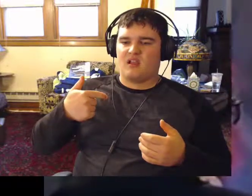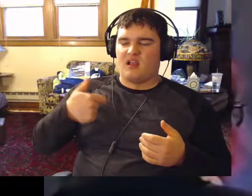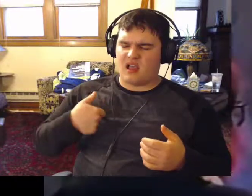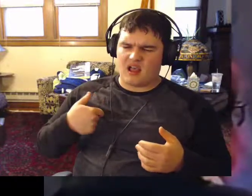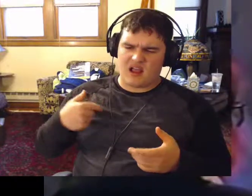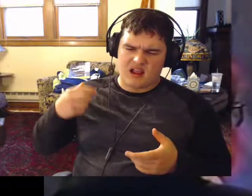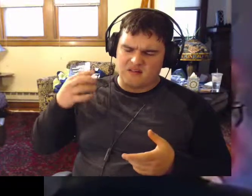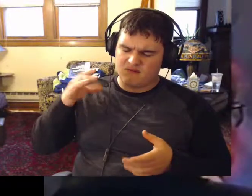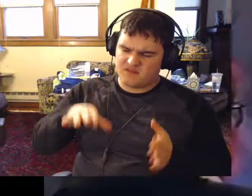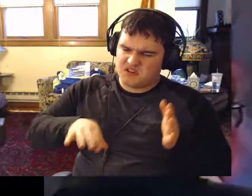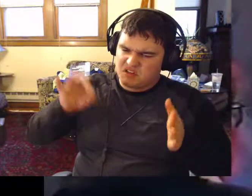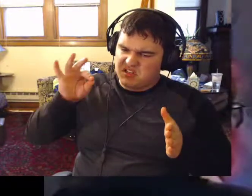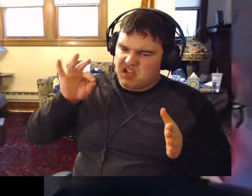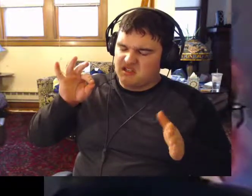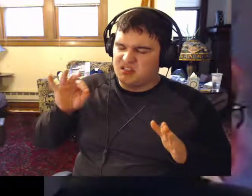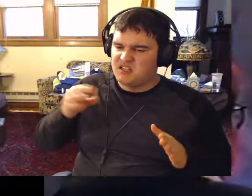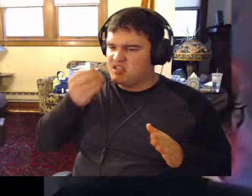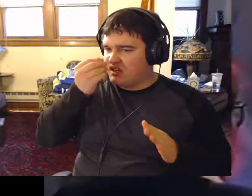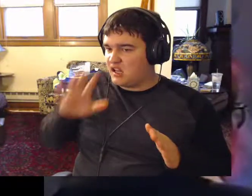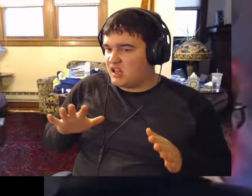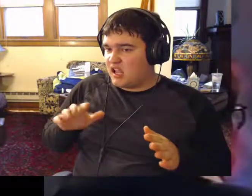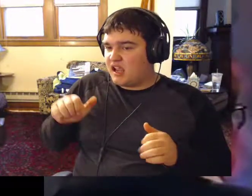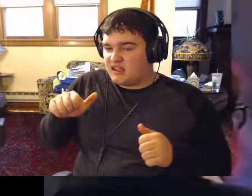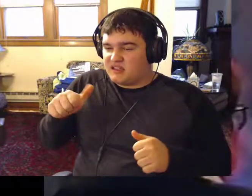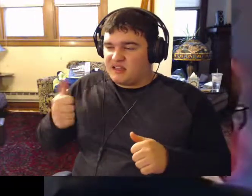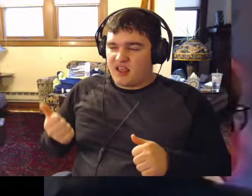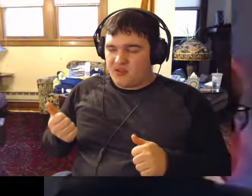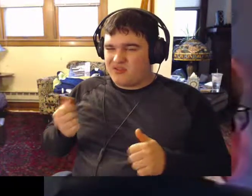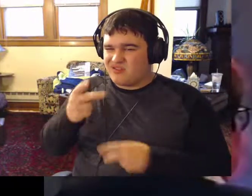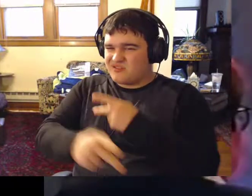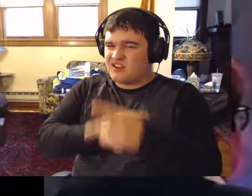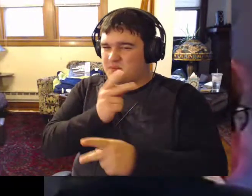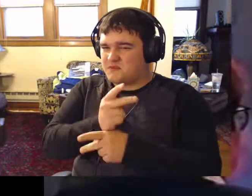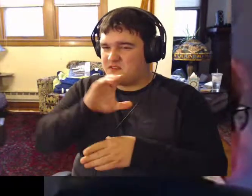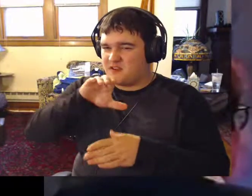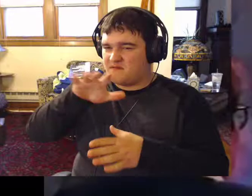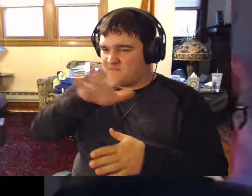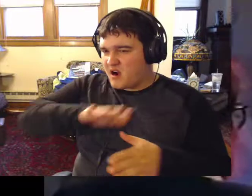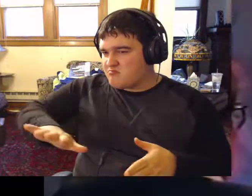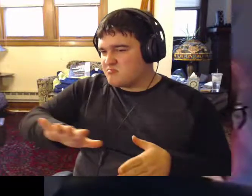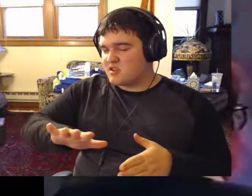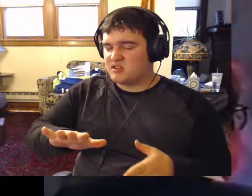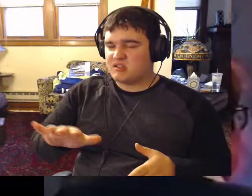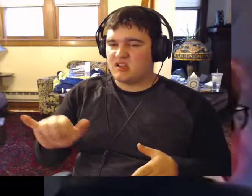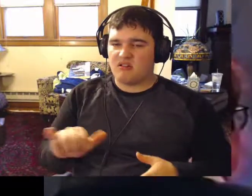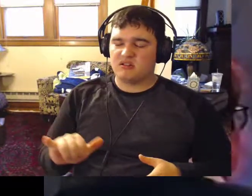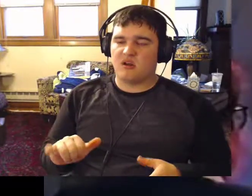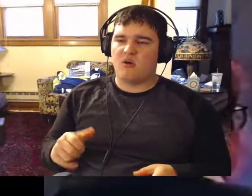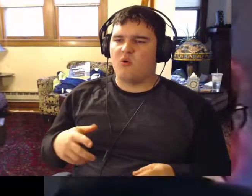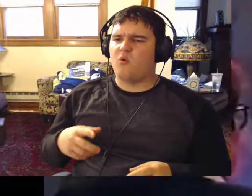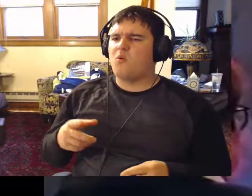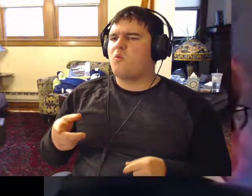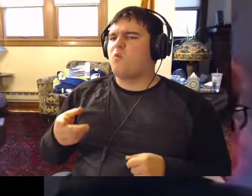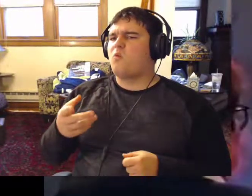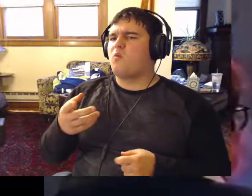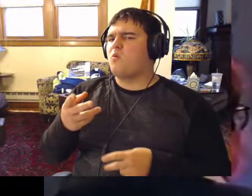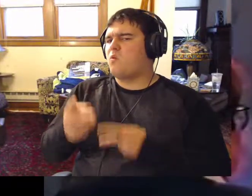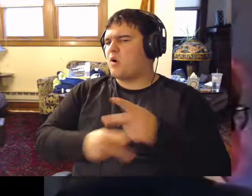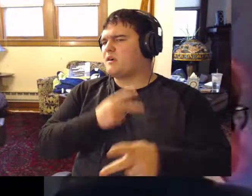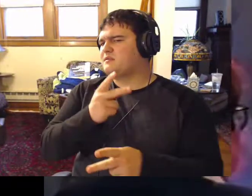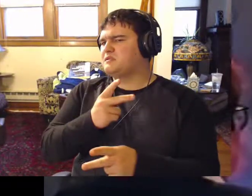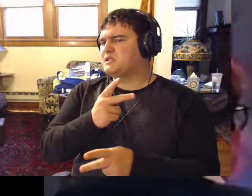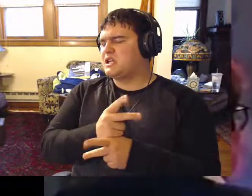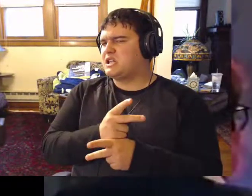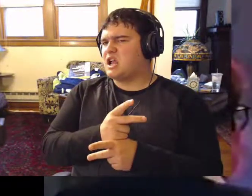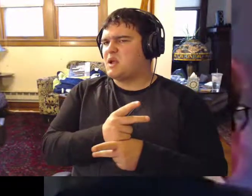detected neglect in the other types of environments also. What type of emotional